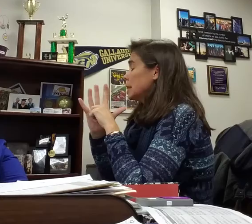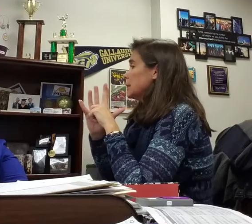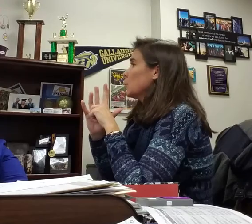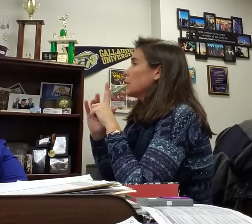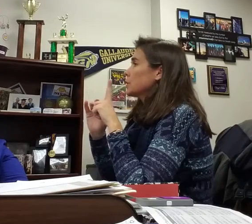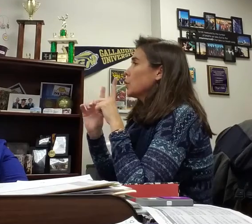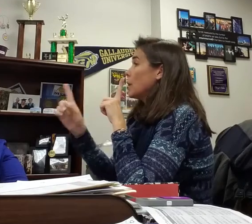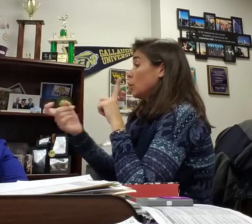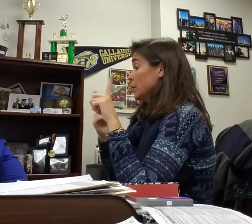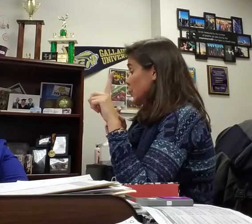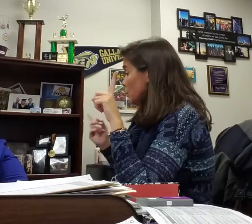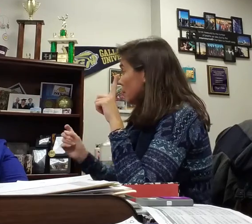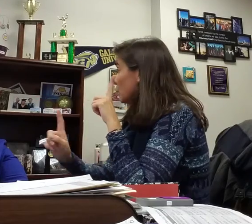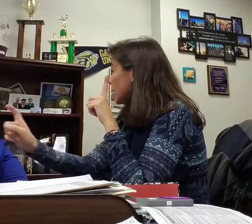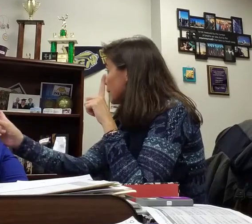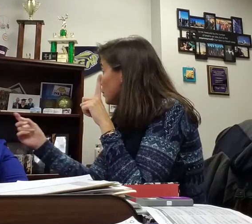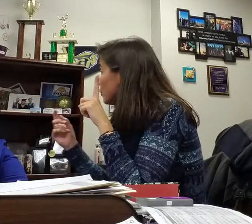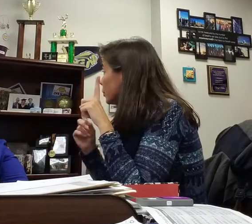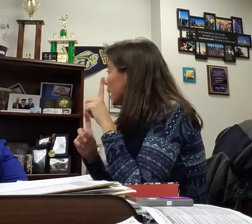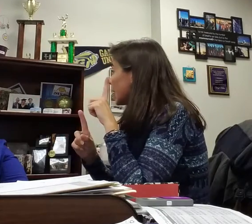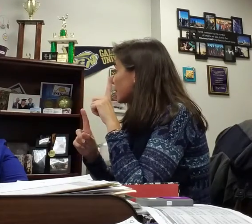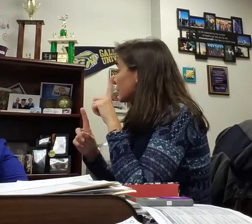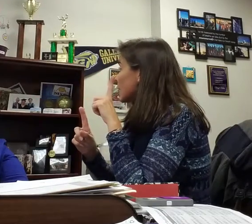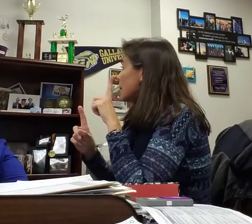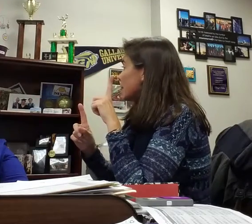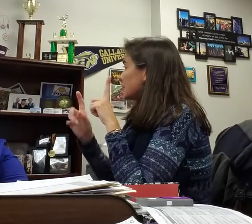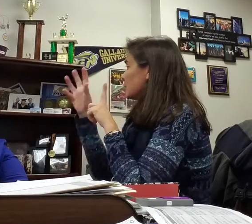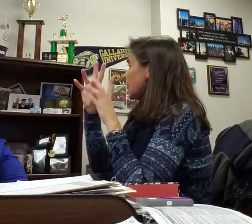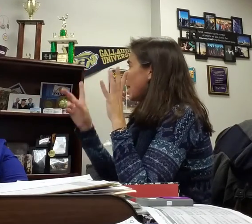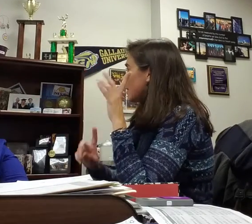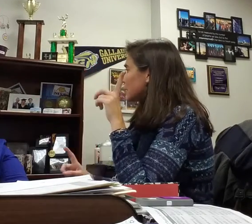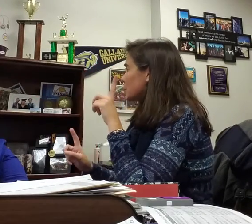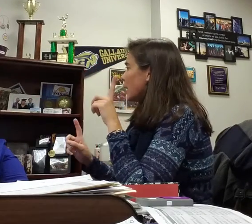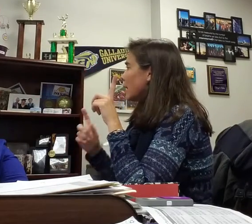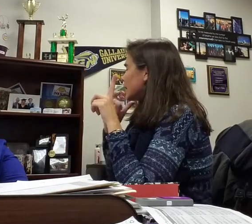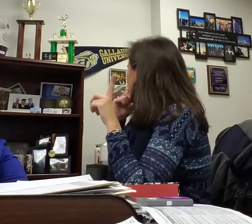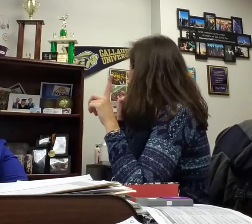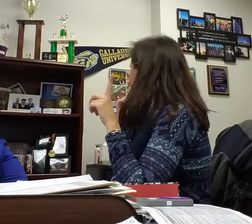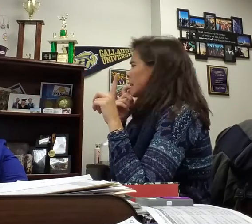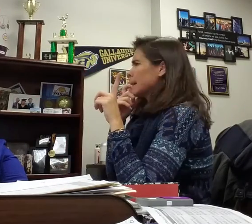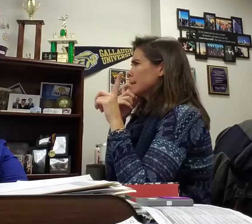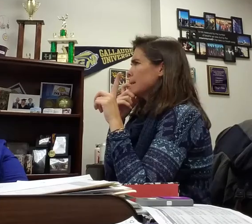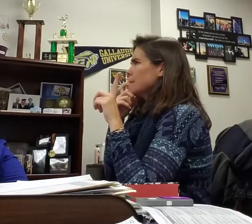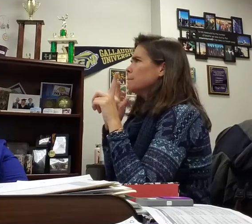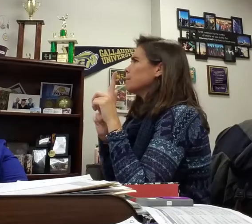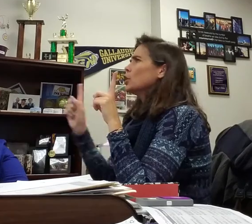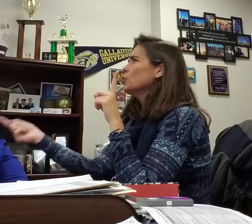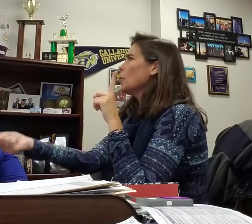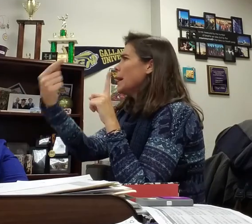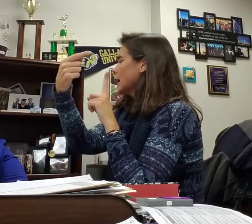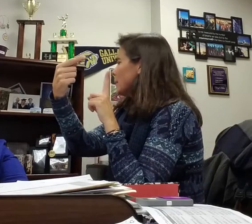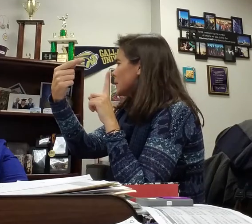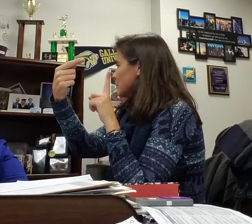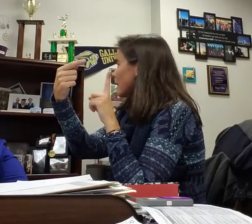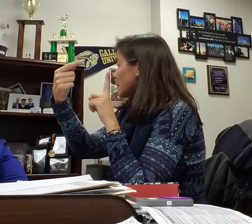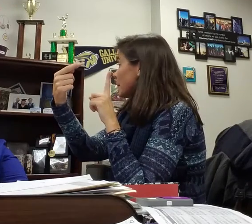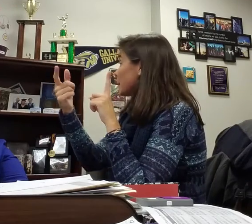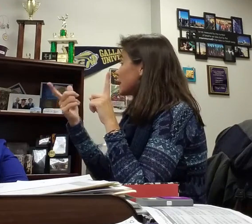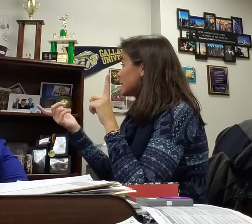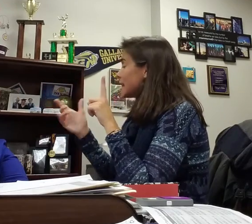didn't work so well when you went and moved around because you came out of the spotlight. That's why I was like, you go back up on the spotlight, remember? Because that